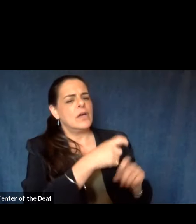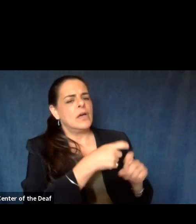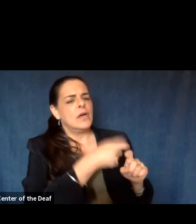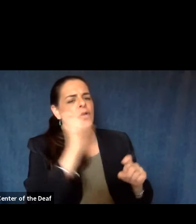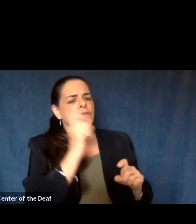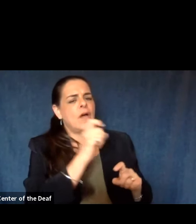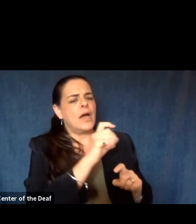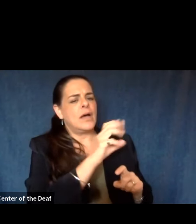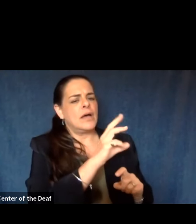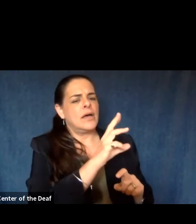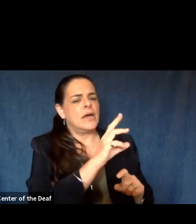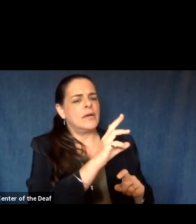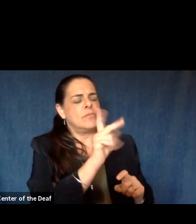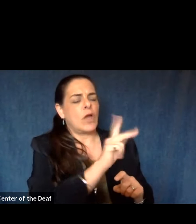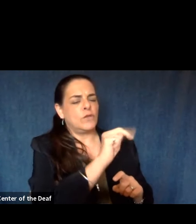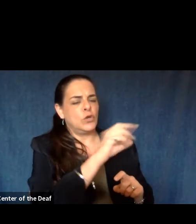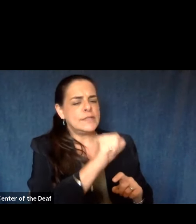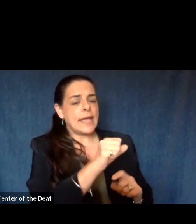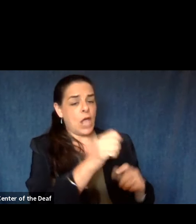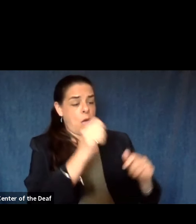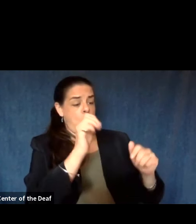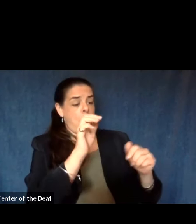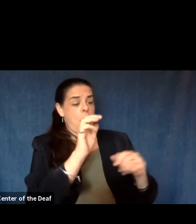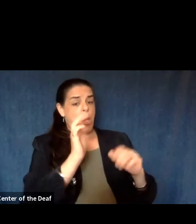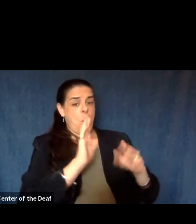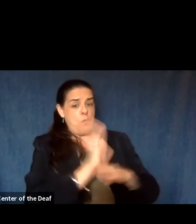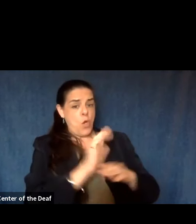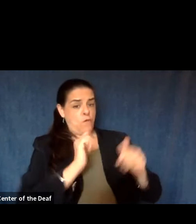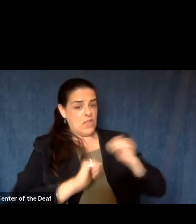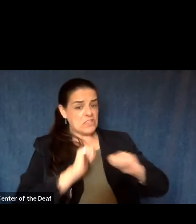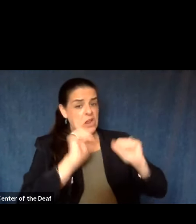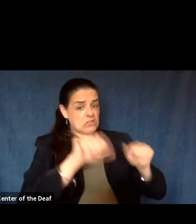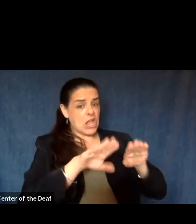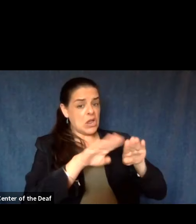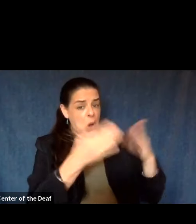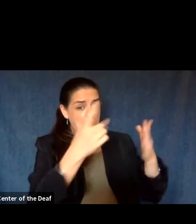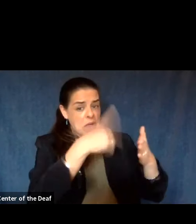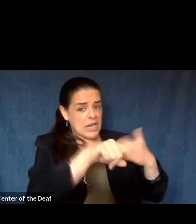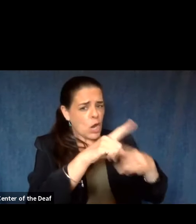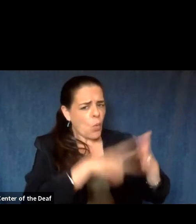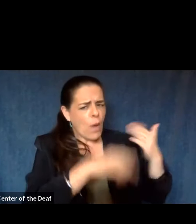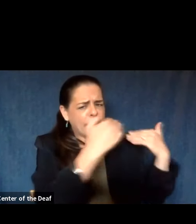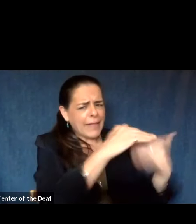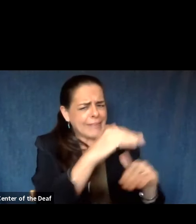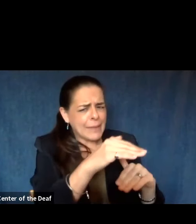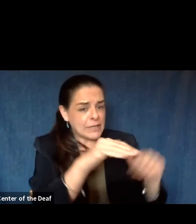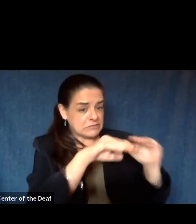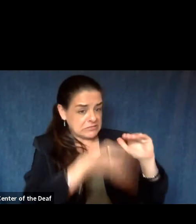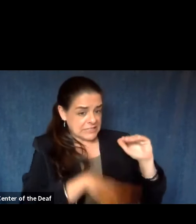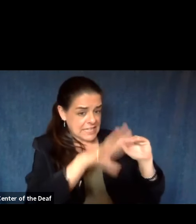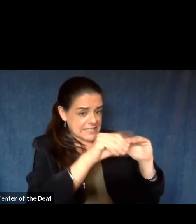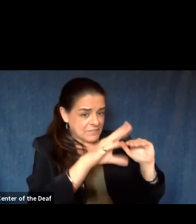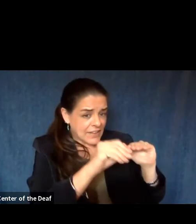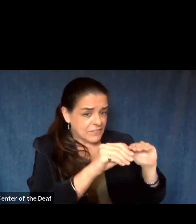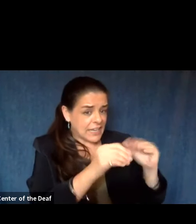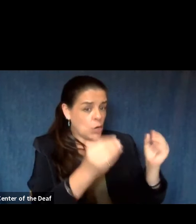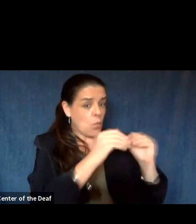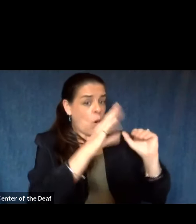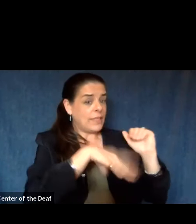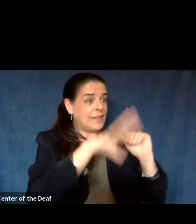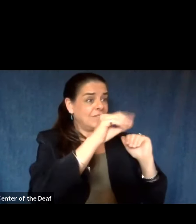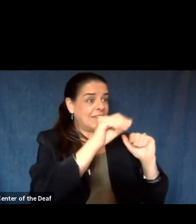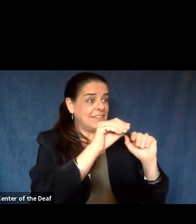individual theater? Less than 50 people, more than 50, but separated seating? It's a detail I do not have in my